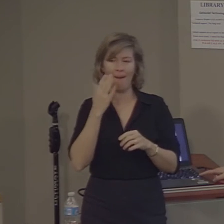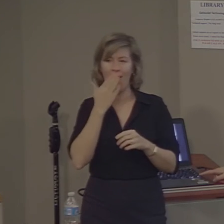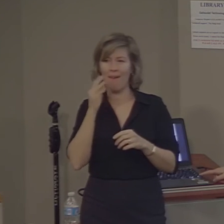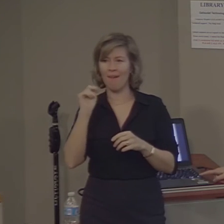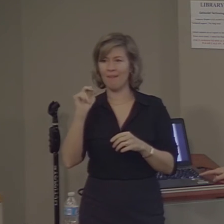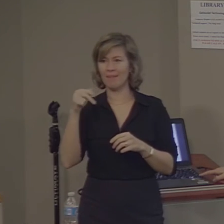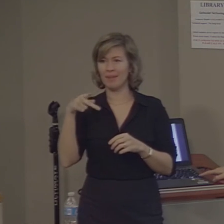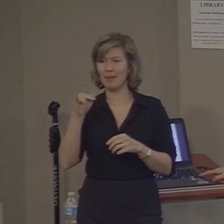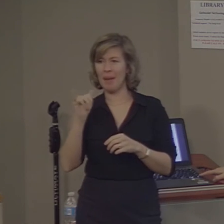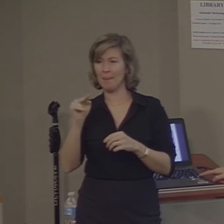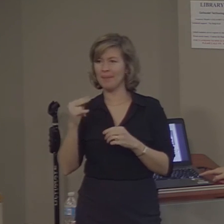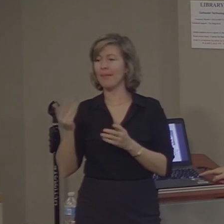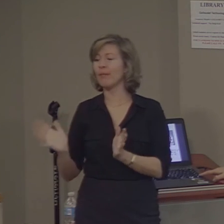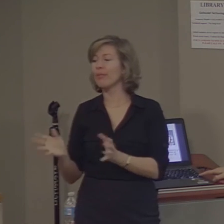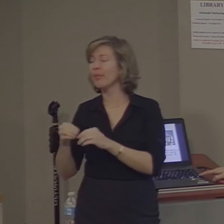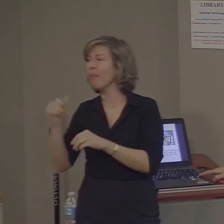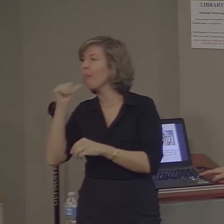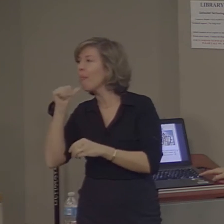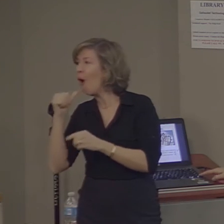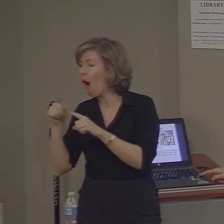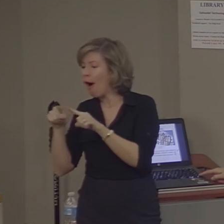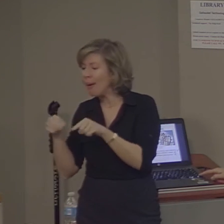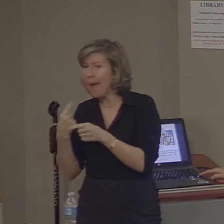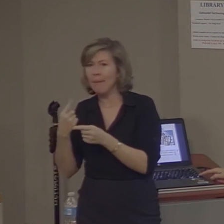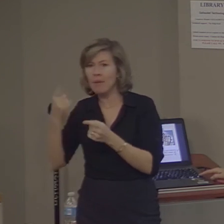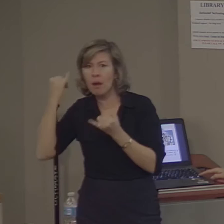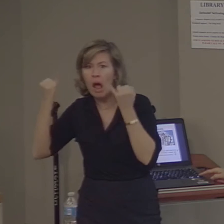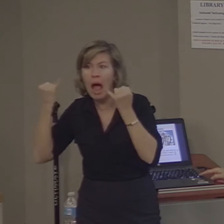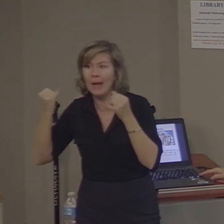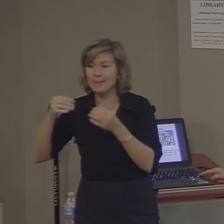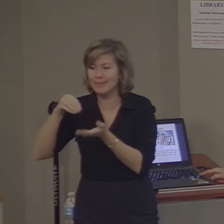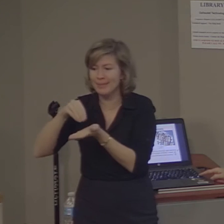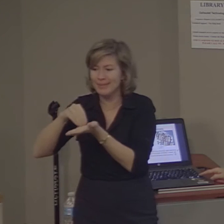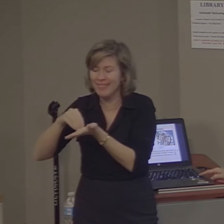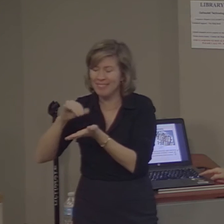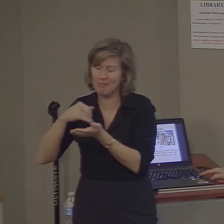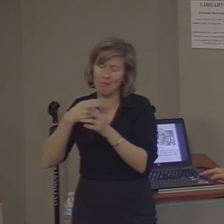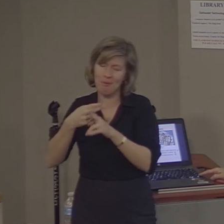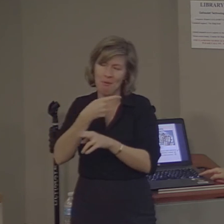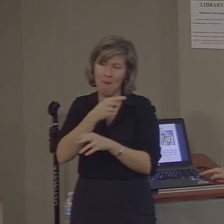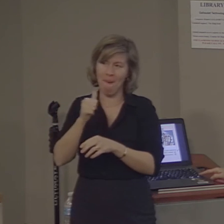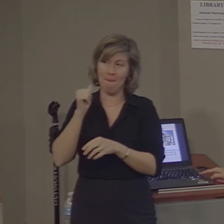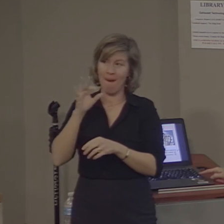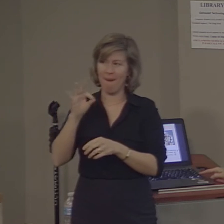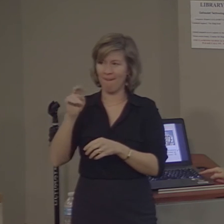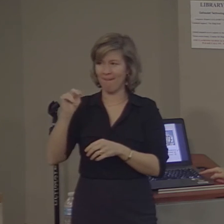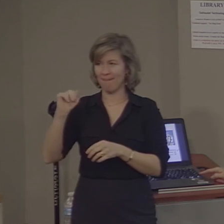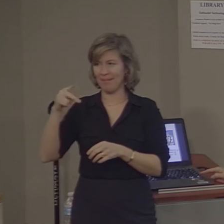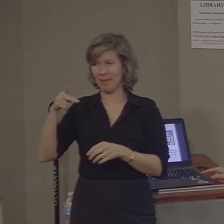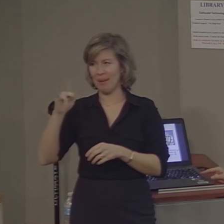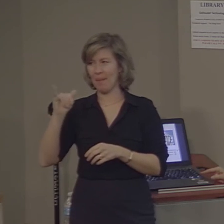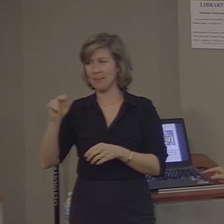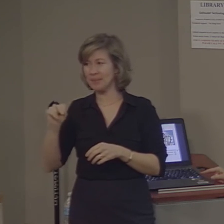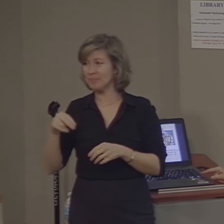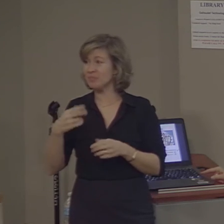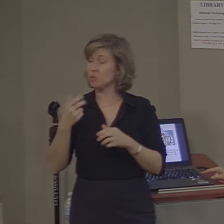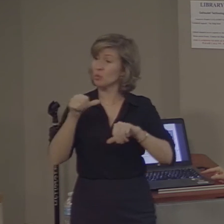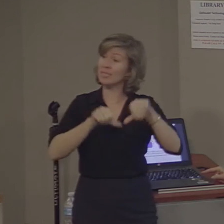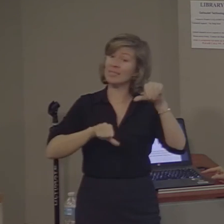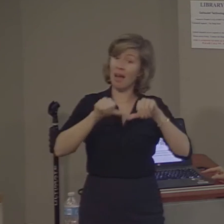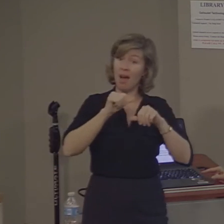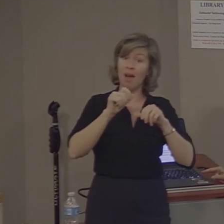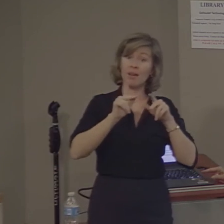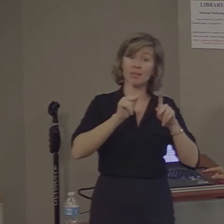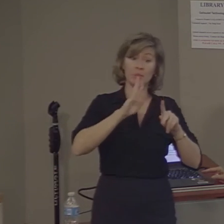right? So a lot of people talk about drawing in science, and often there are worksheets where, oh, you have